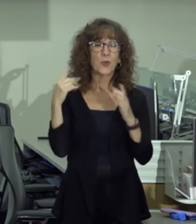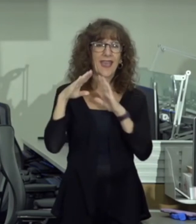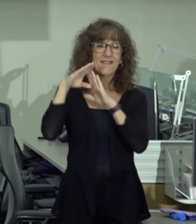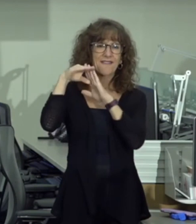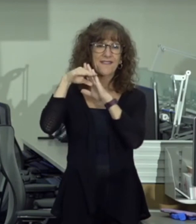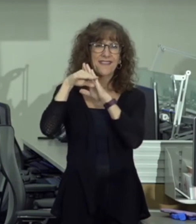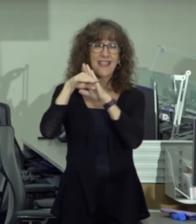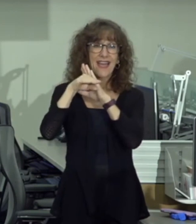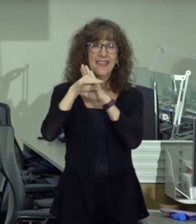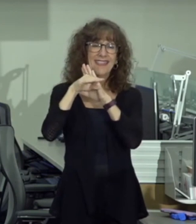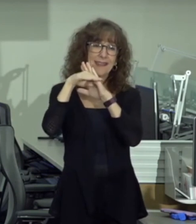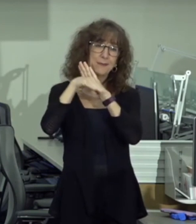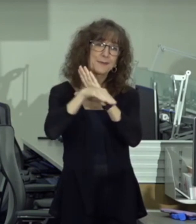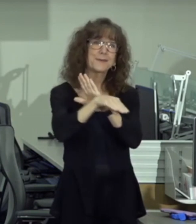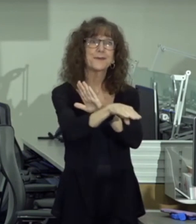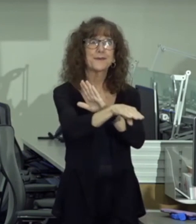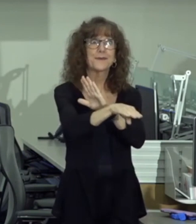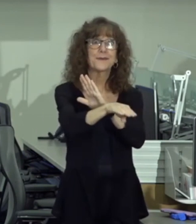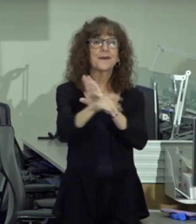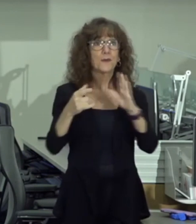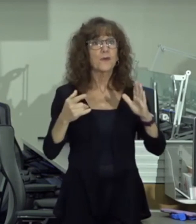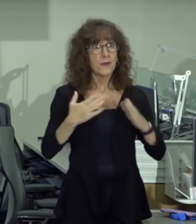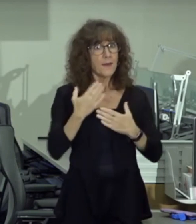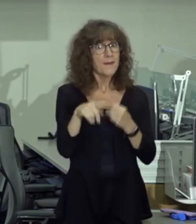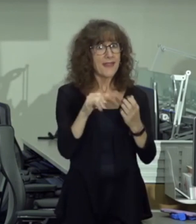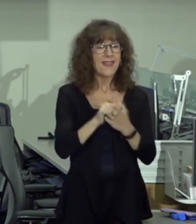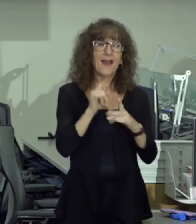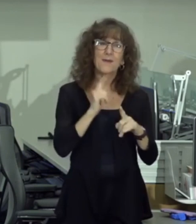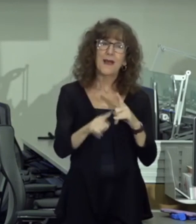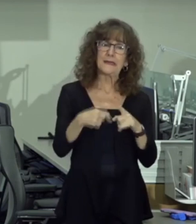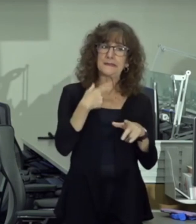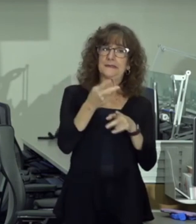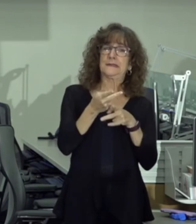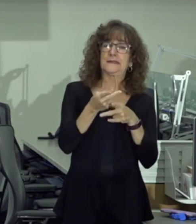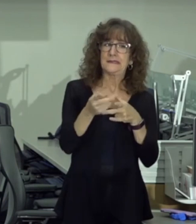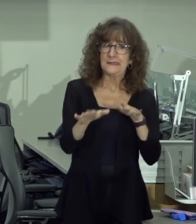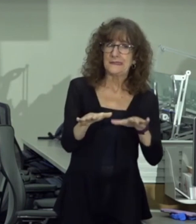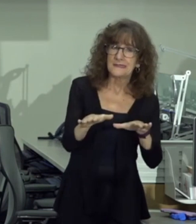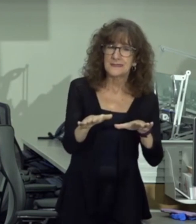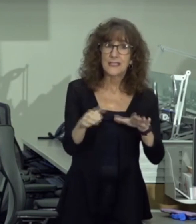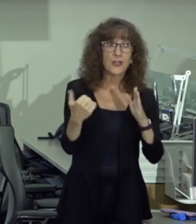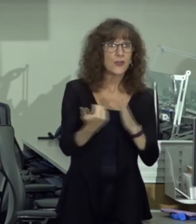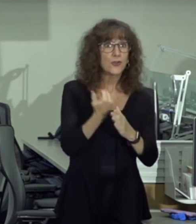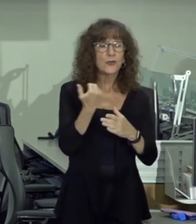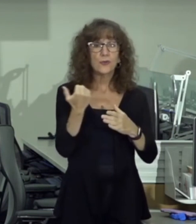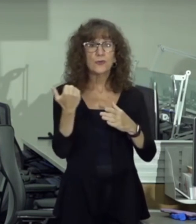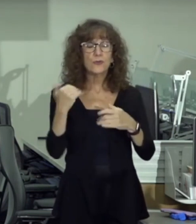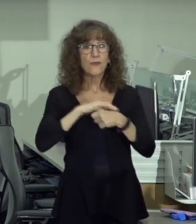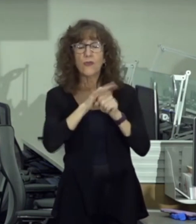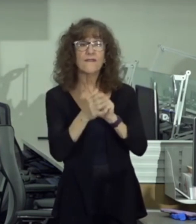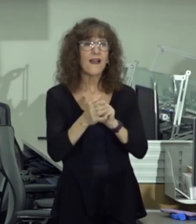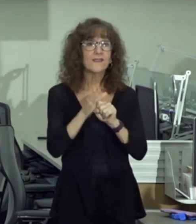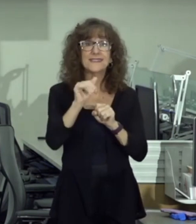now reducing the curve, and we're happy about that, but I'm cautious. New coronavirus cases are